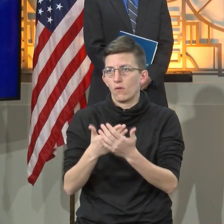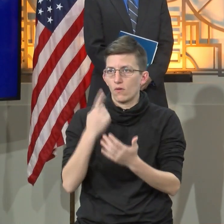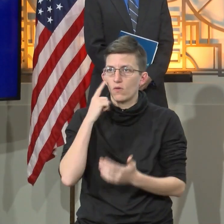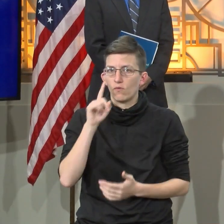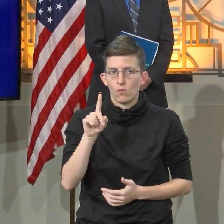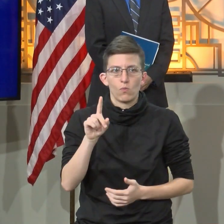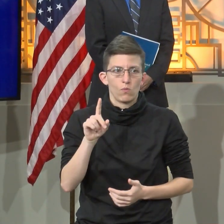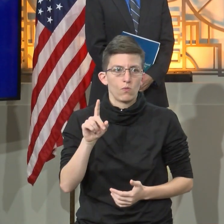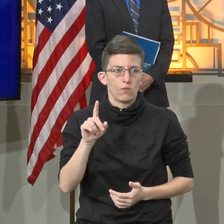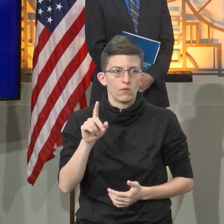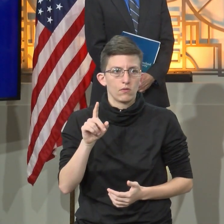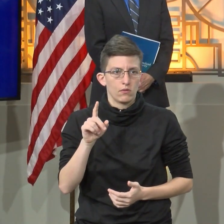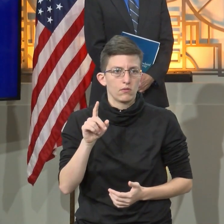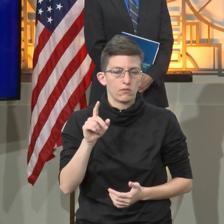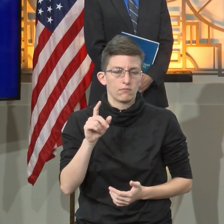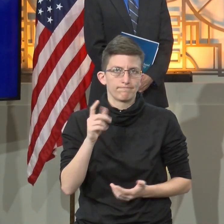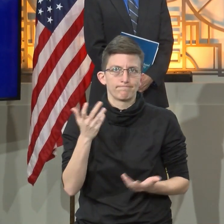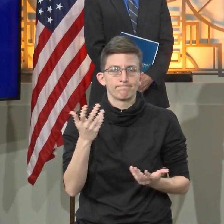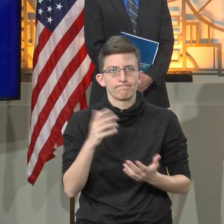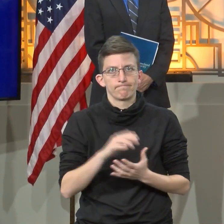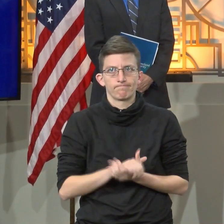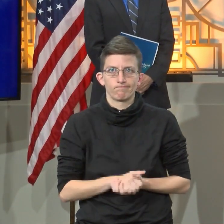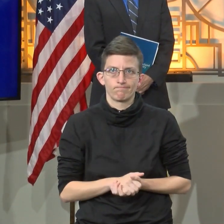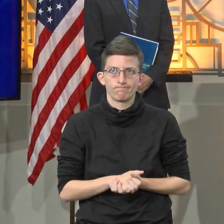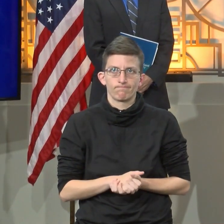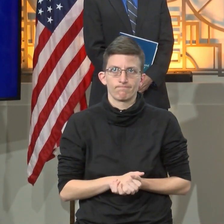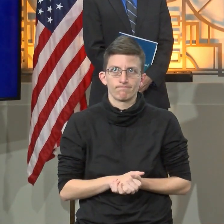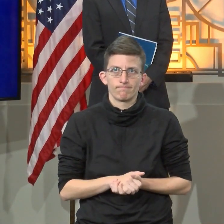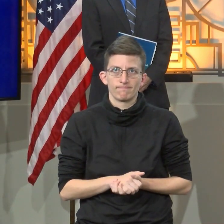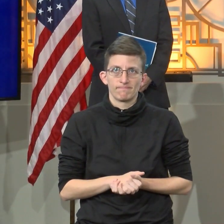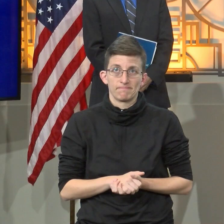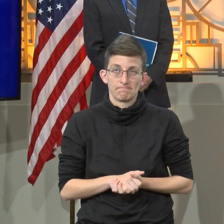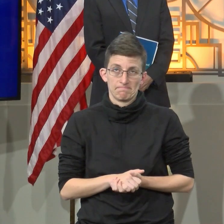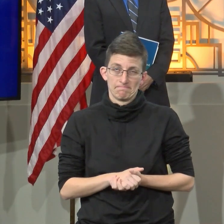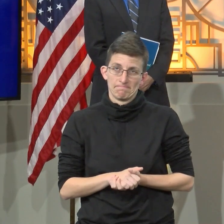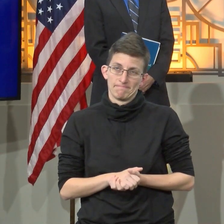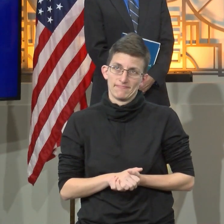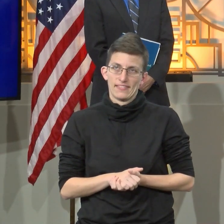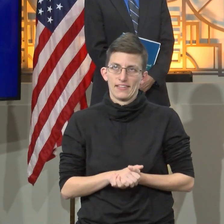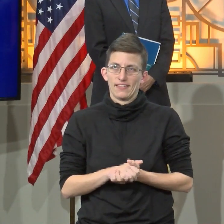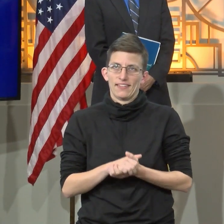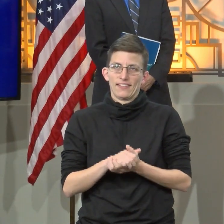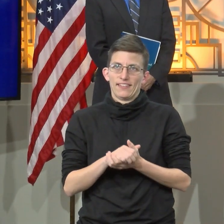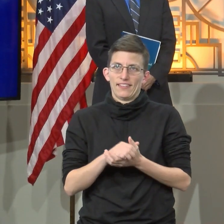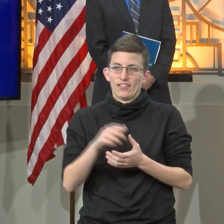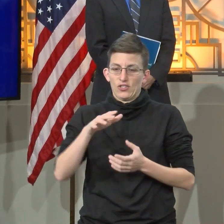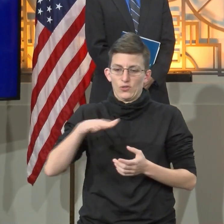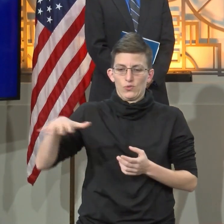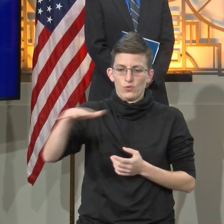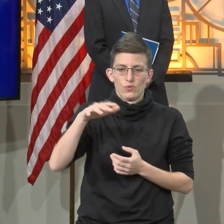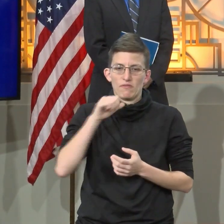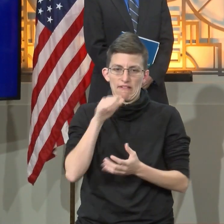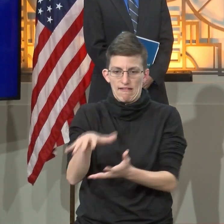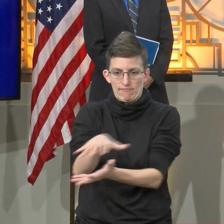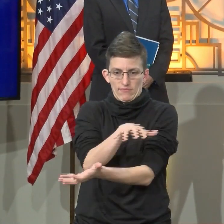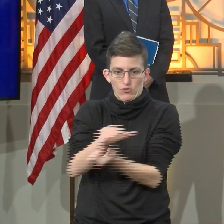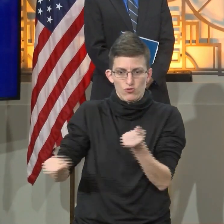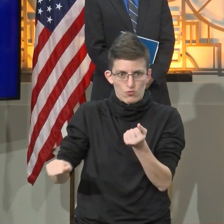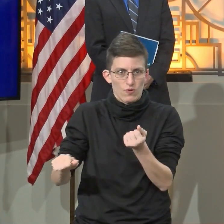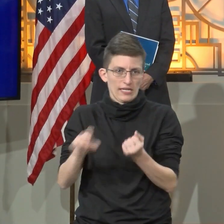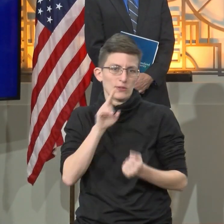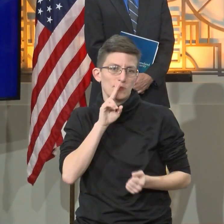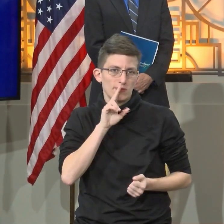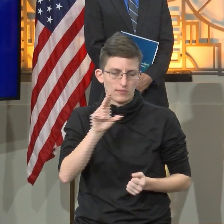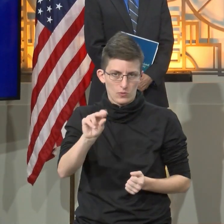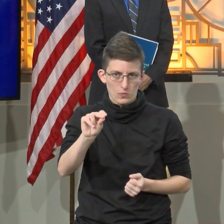for not working to destroy or deface our city. Other